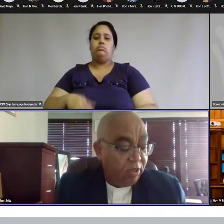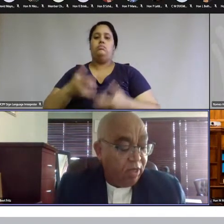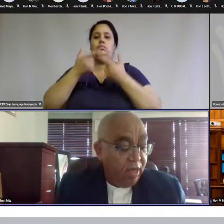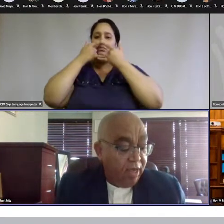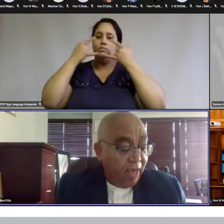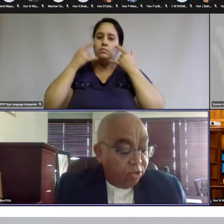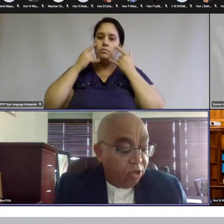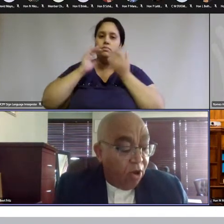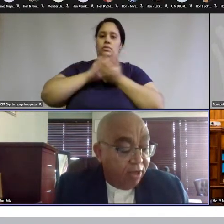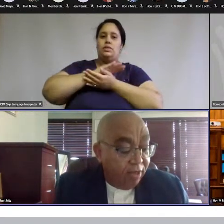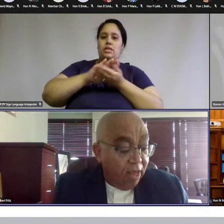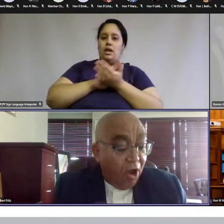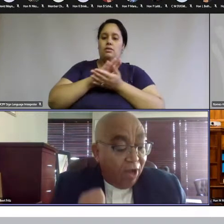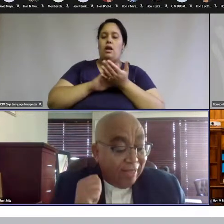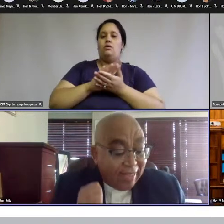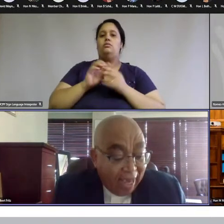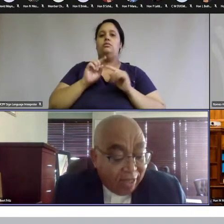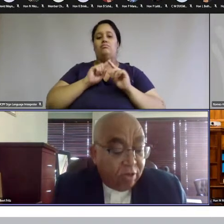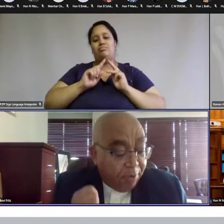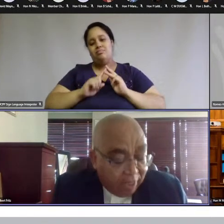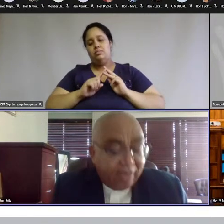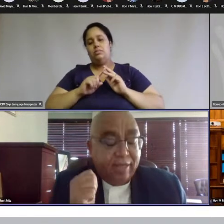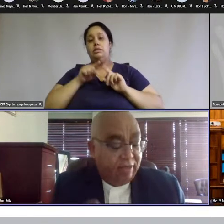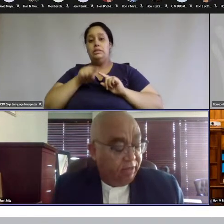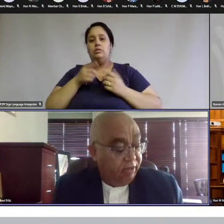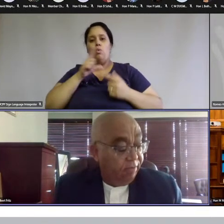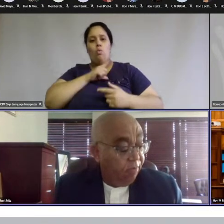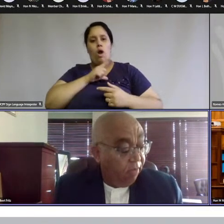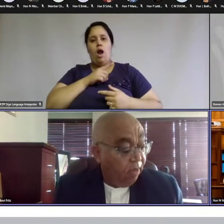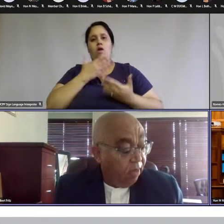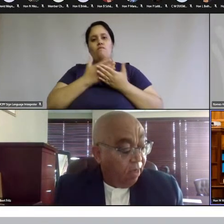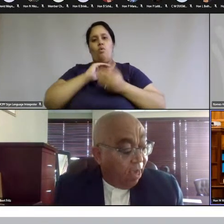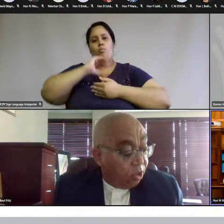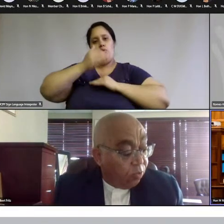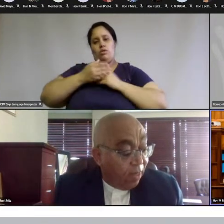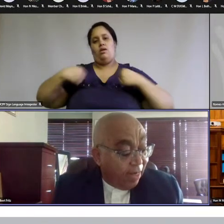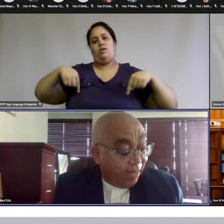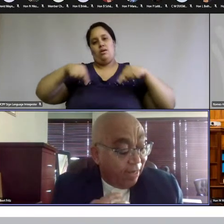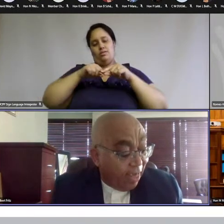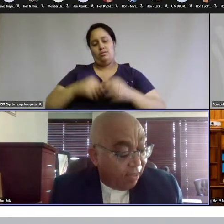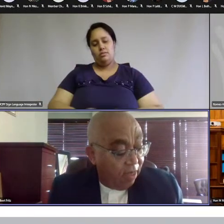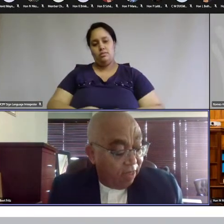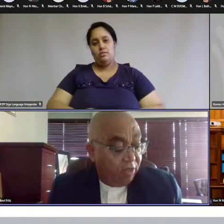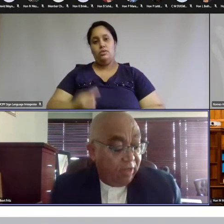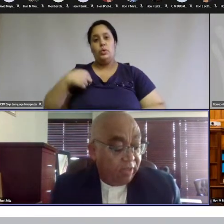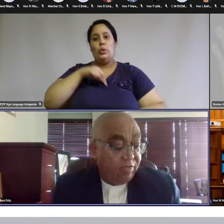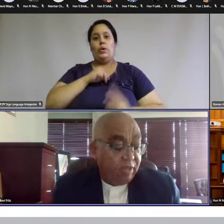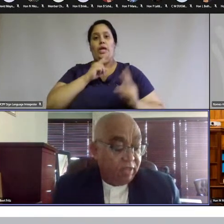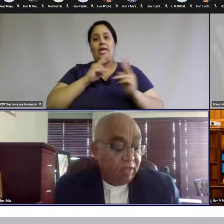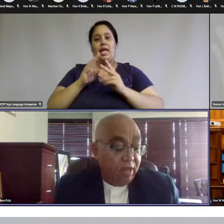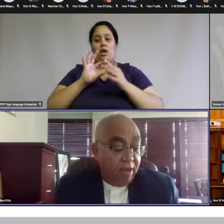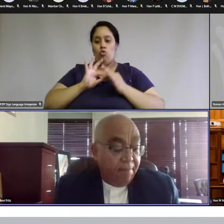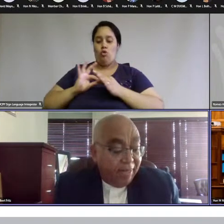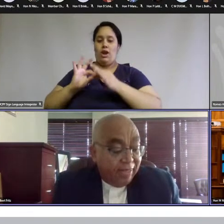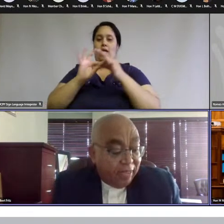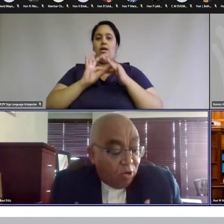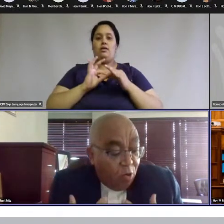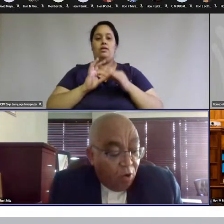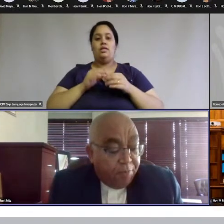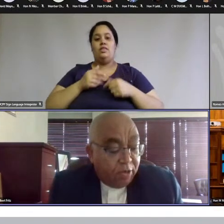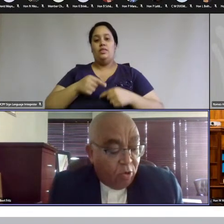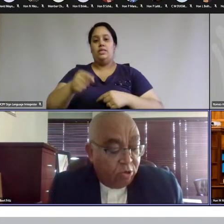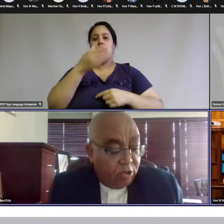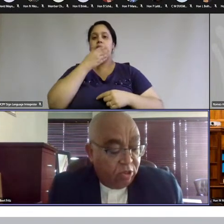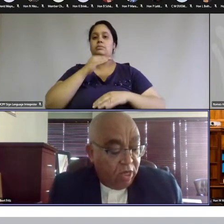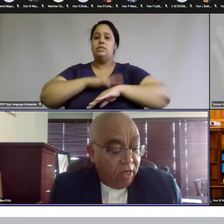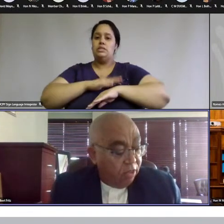of masks, and so on, are designed to protect us. As we reconnect this festive season, please take